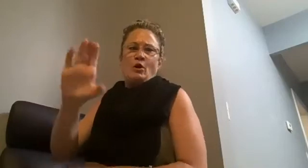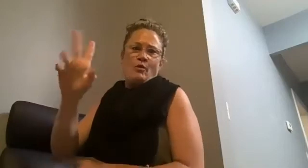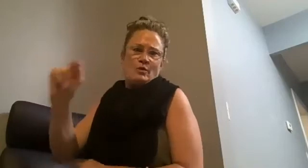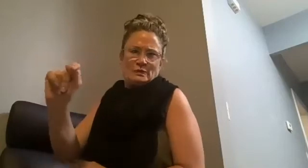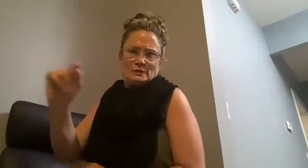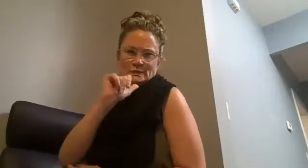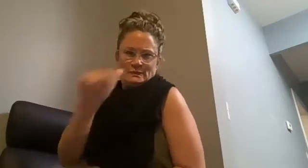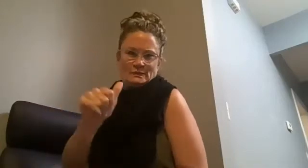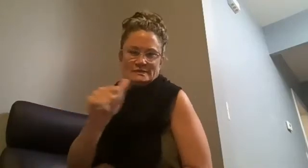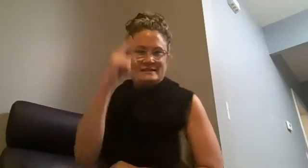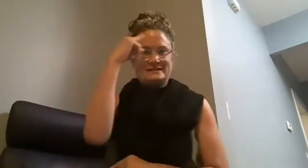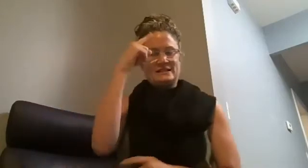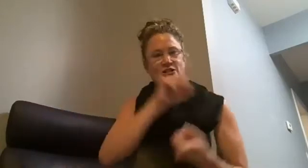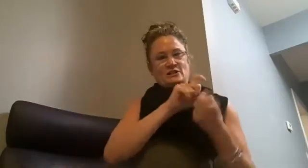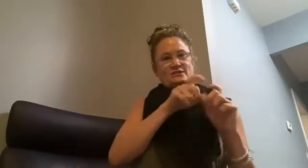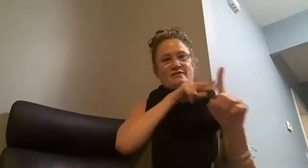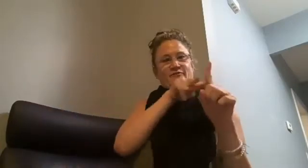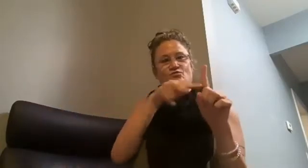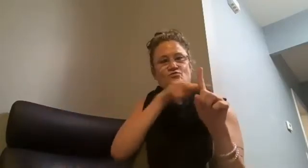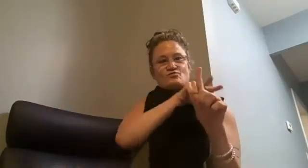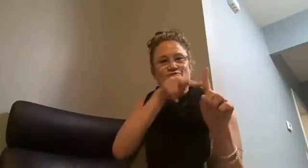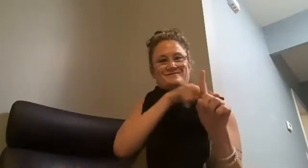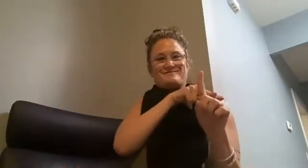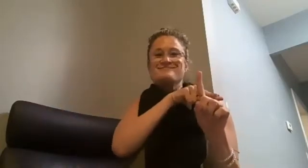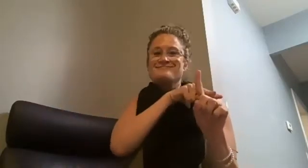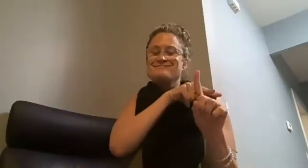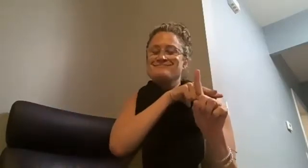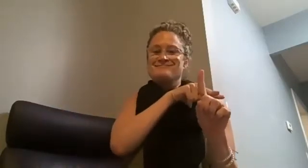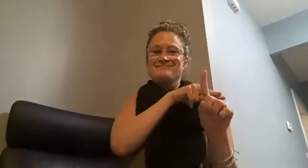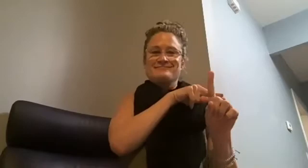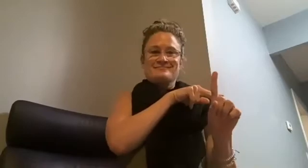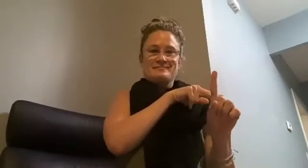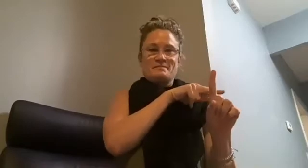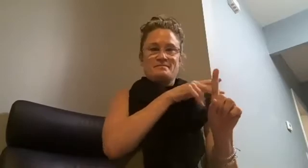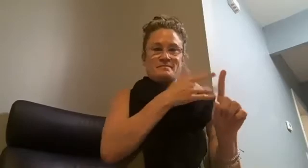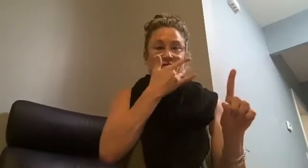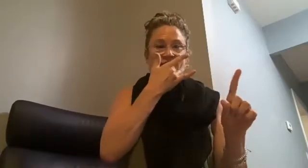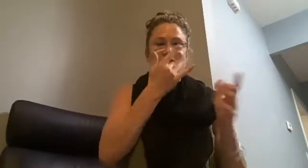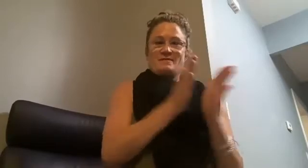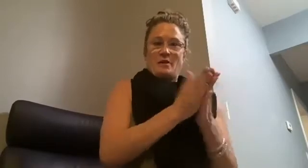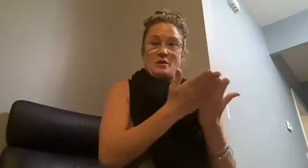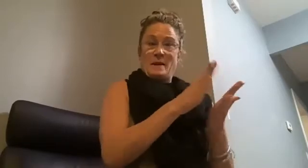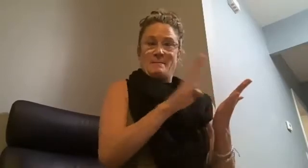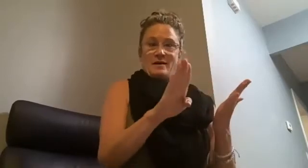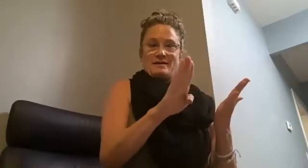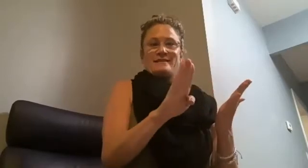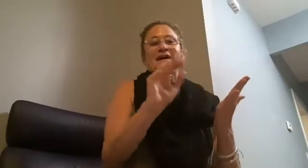ability to change our views on things is kind of one of those things. And my favorite part in the big book is the appendix 2 about the